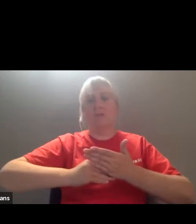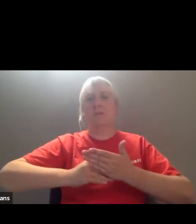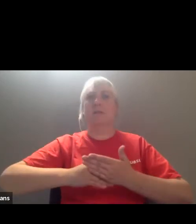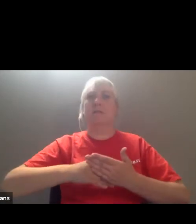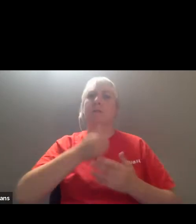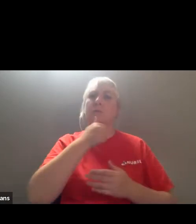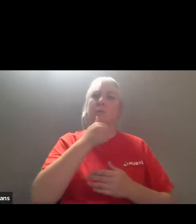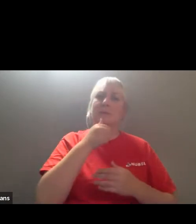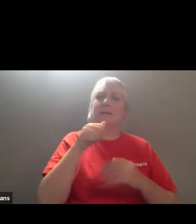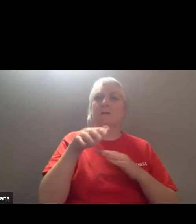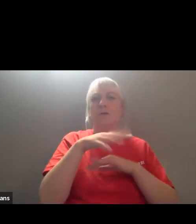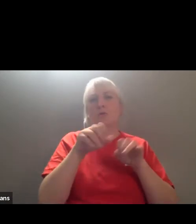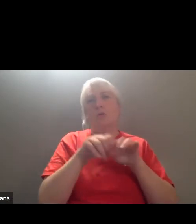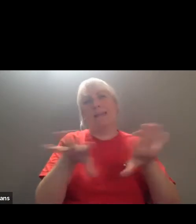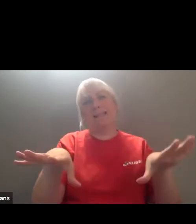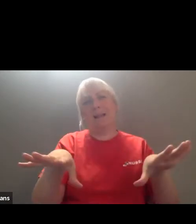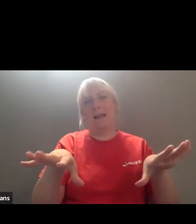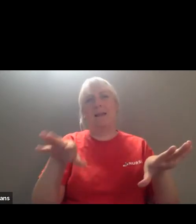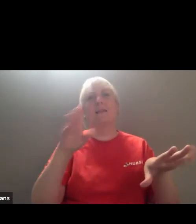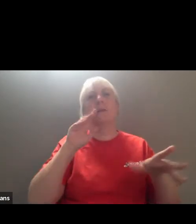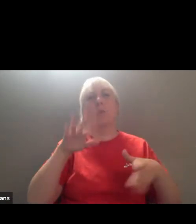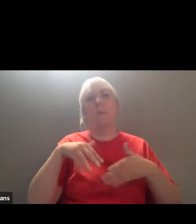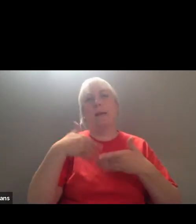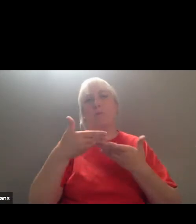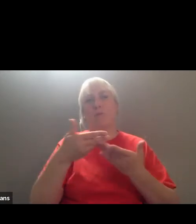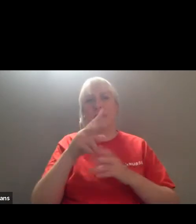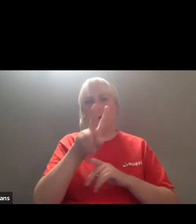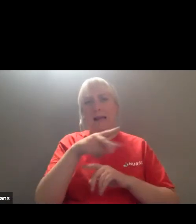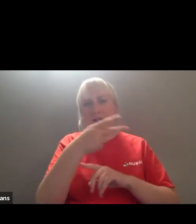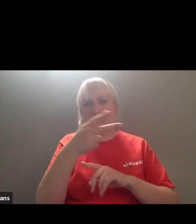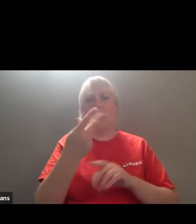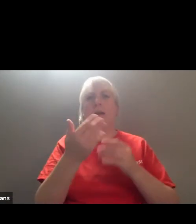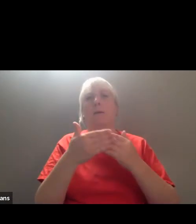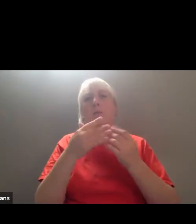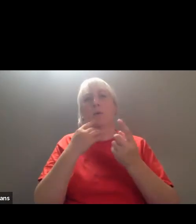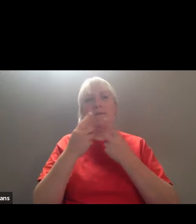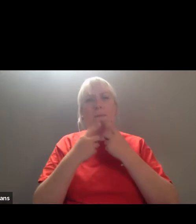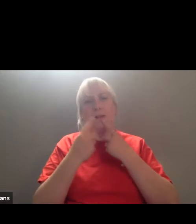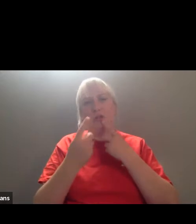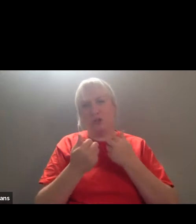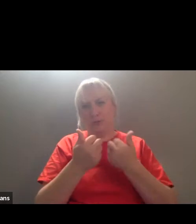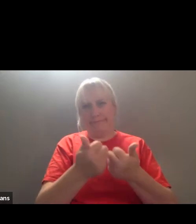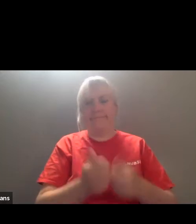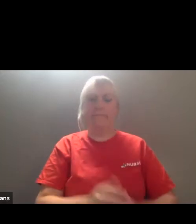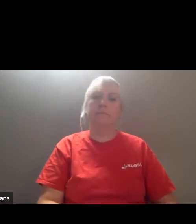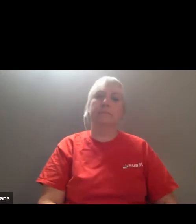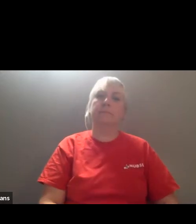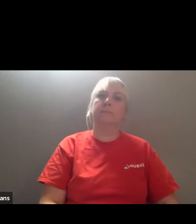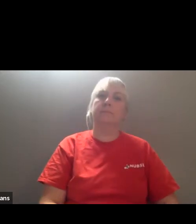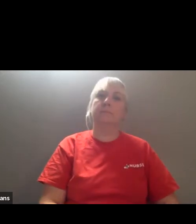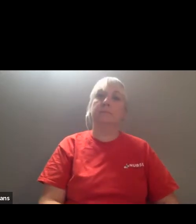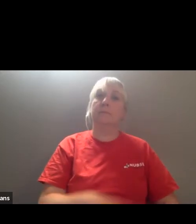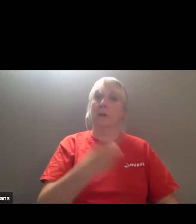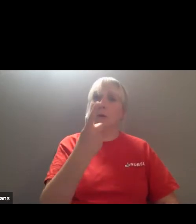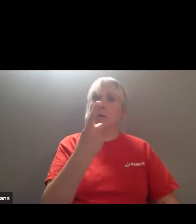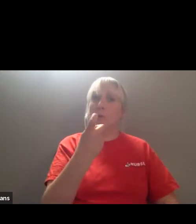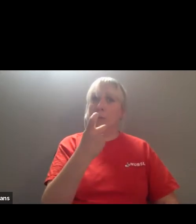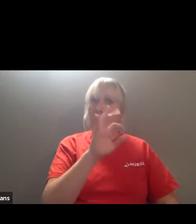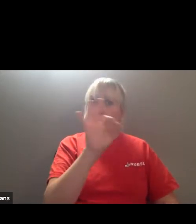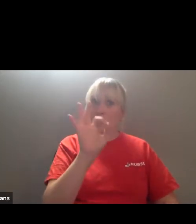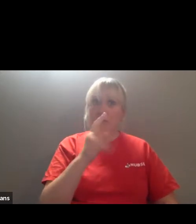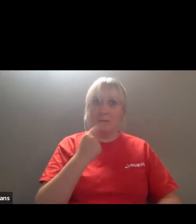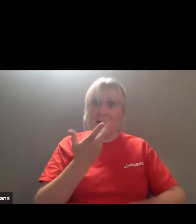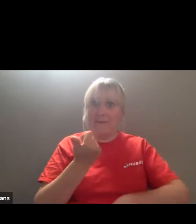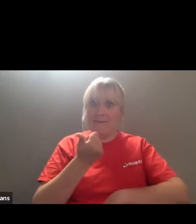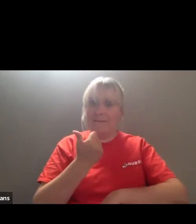actions. There will be a hashtag for the day. So I don't know if I've got time for this one question. Have I got time to